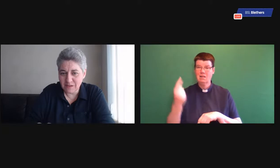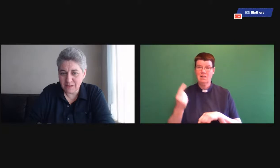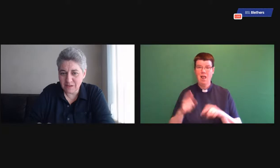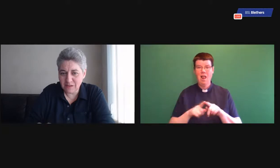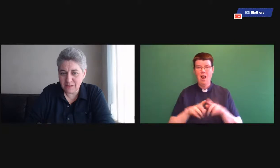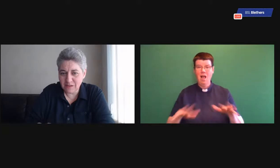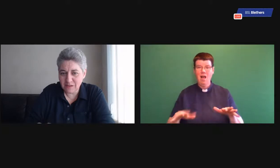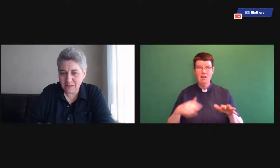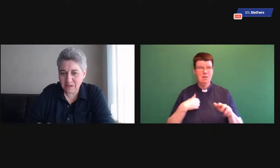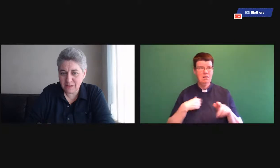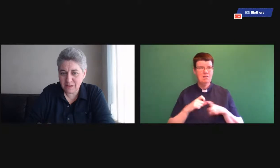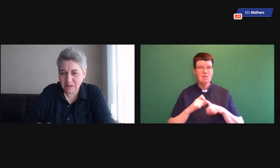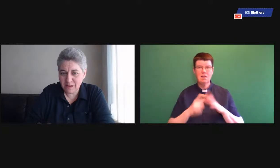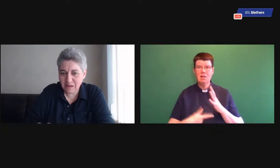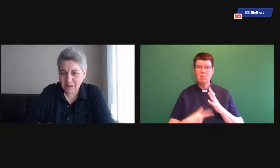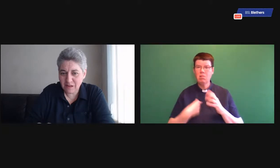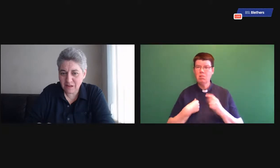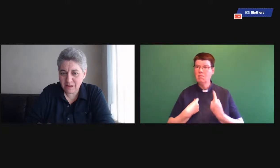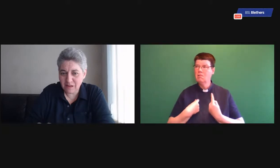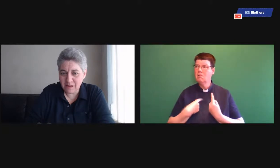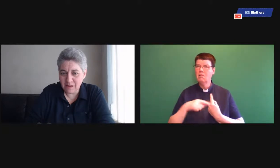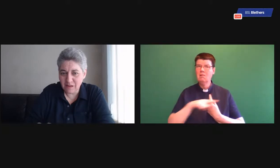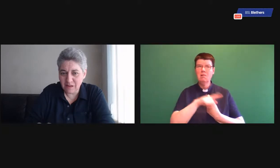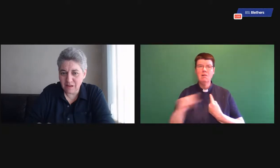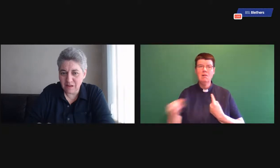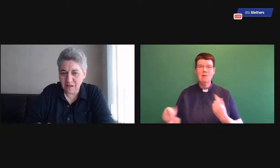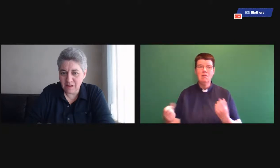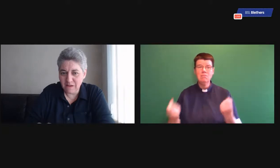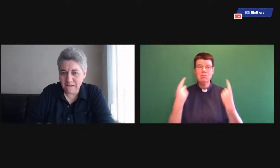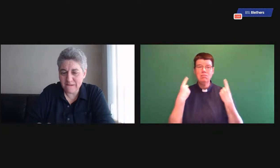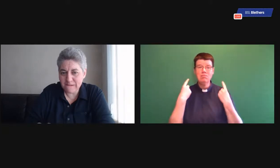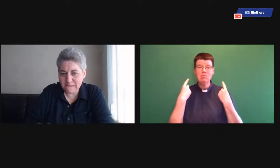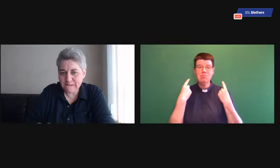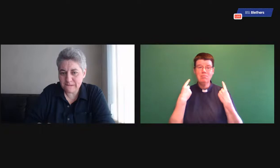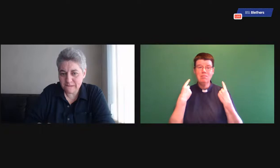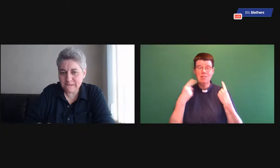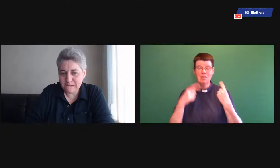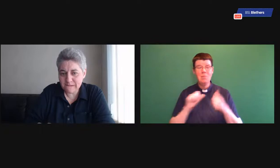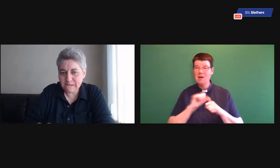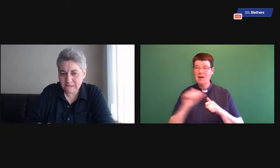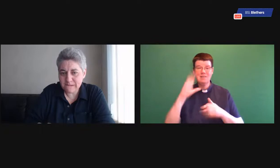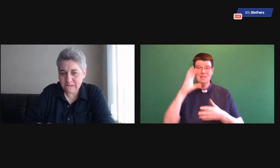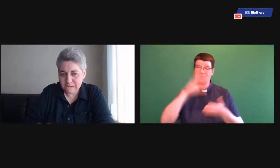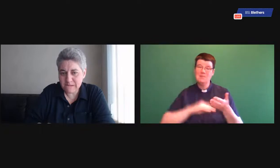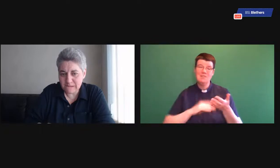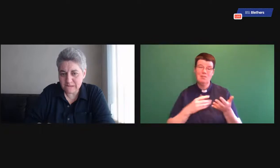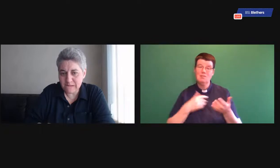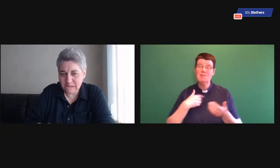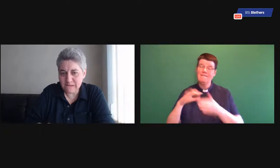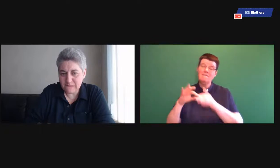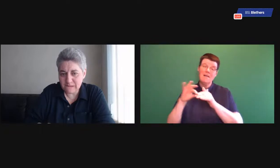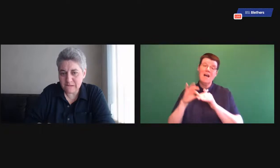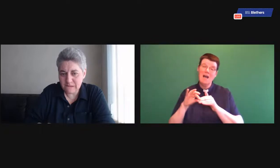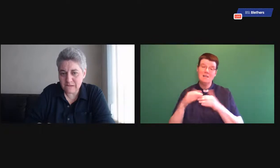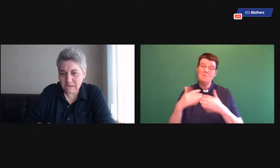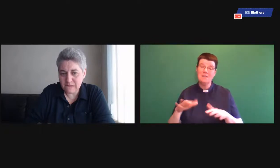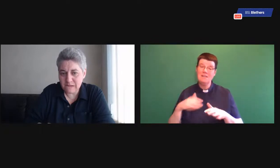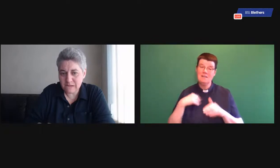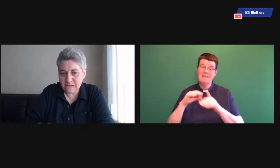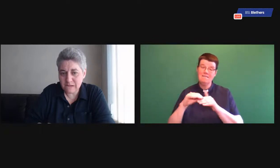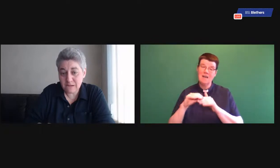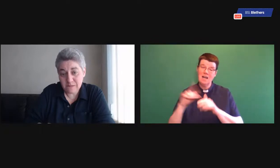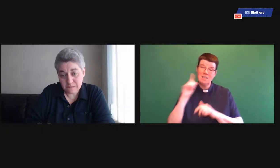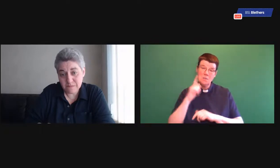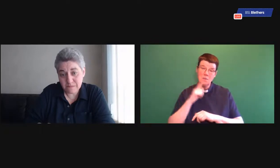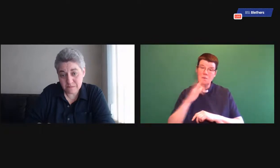understand it. It's a visual thing. They have to come in and see it. And once they see it, they're mesmerized. It's the best